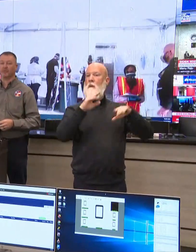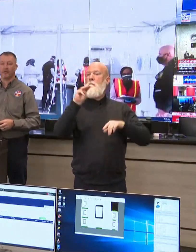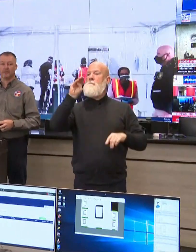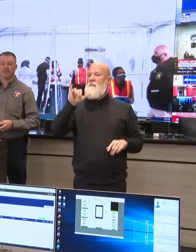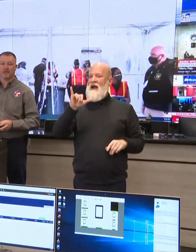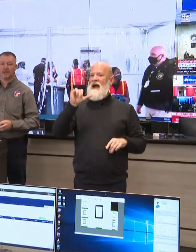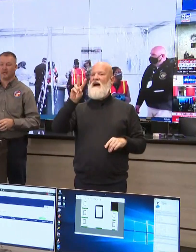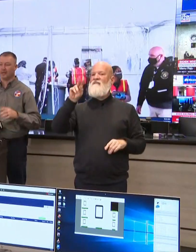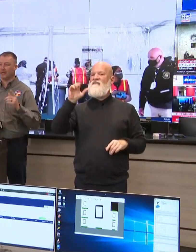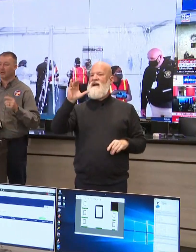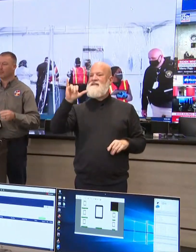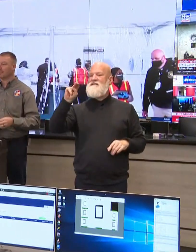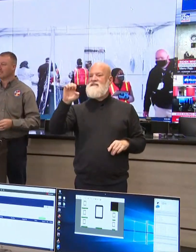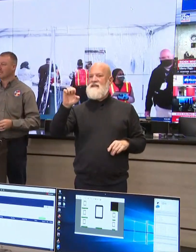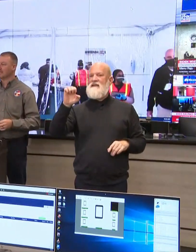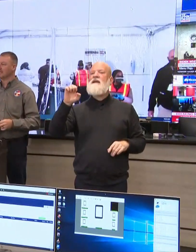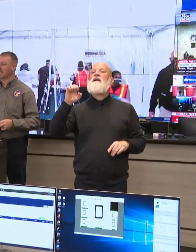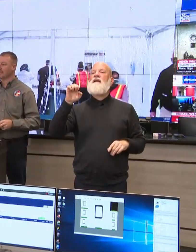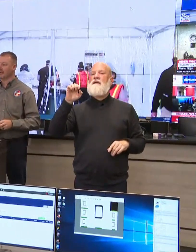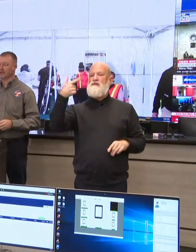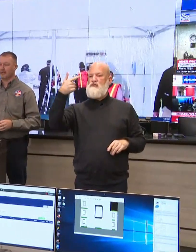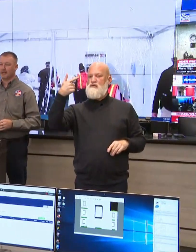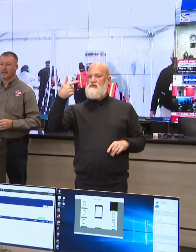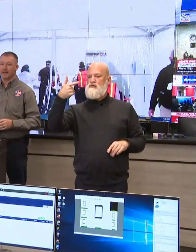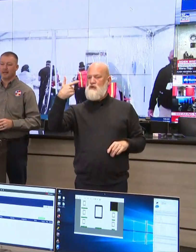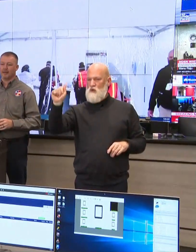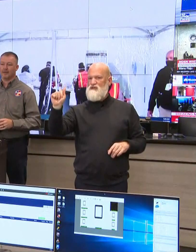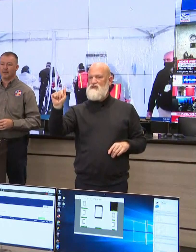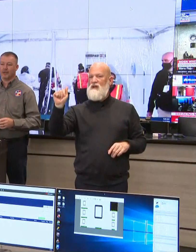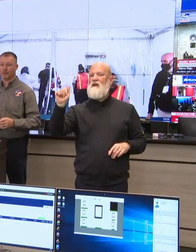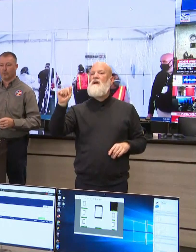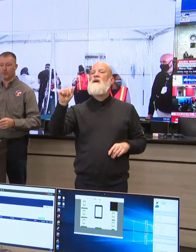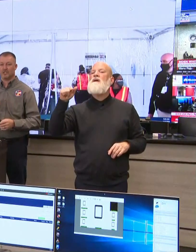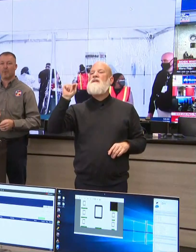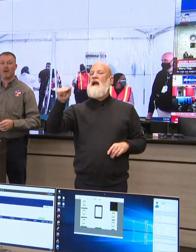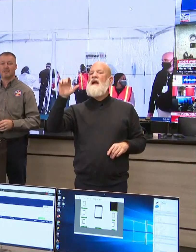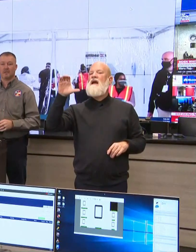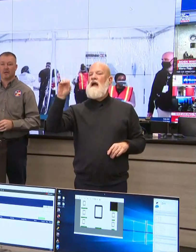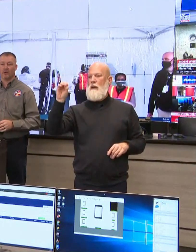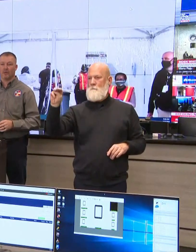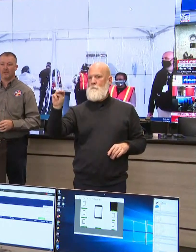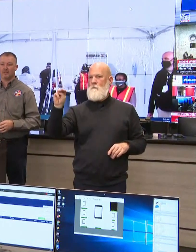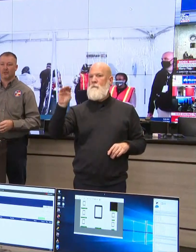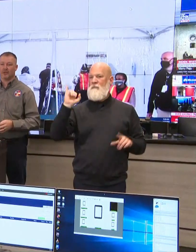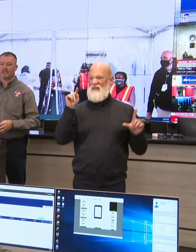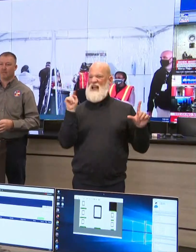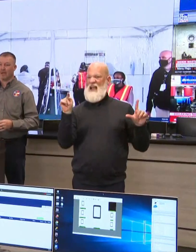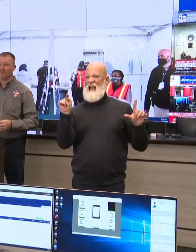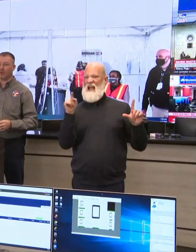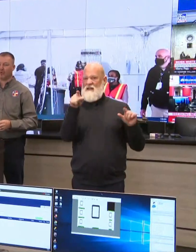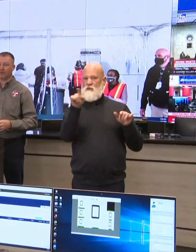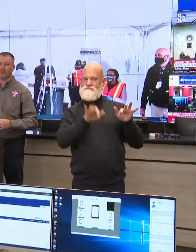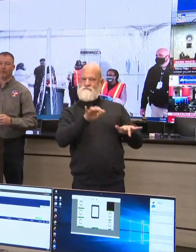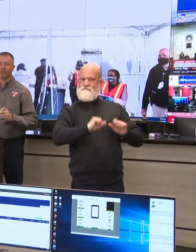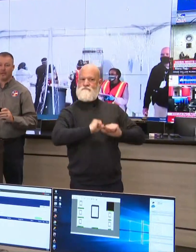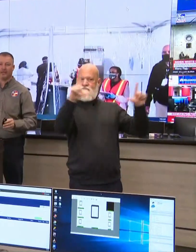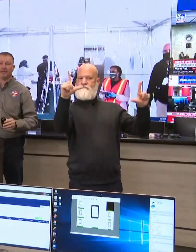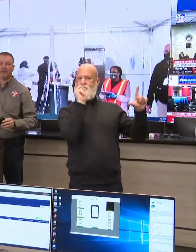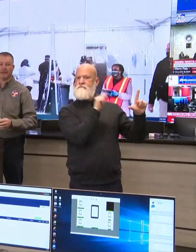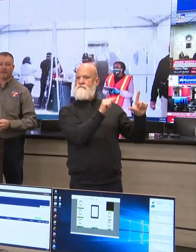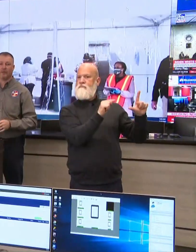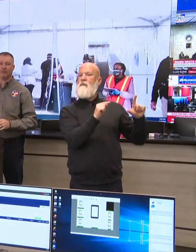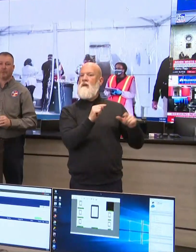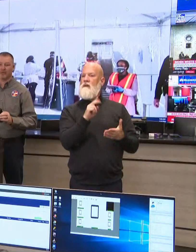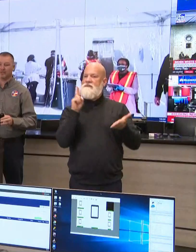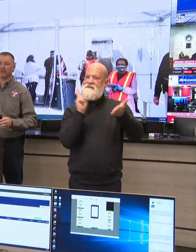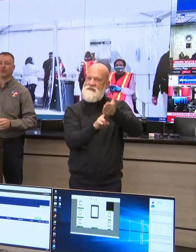email. A couple folks have said, and I put this out there, that their response email went to a spam folder. We're trying to